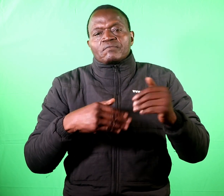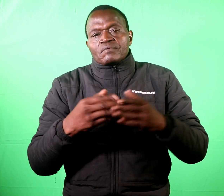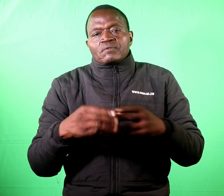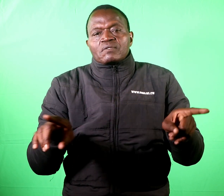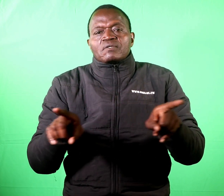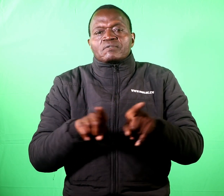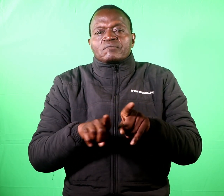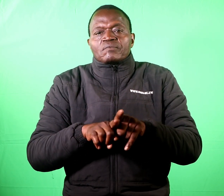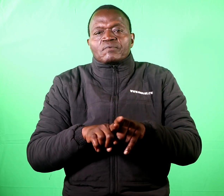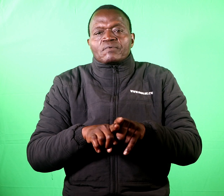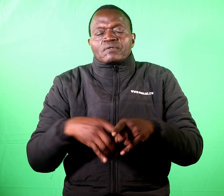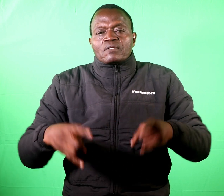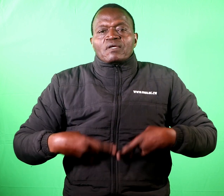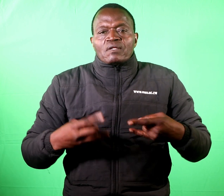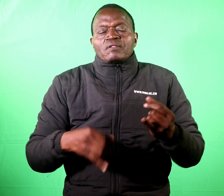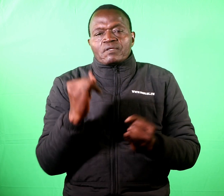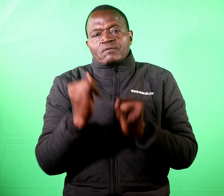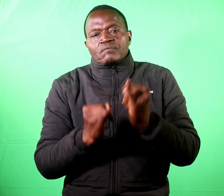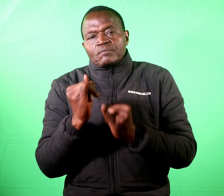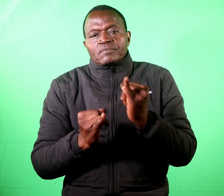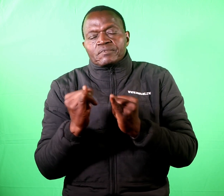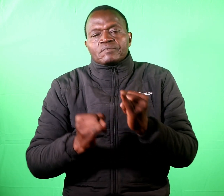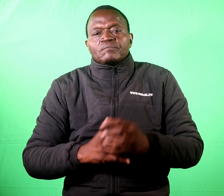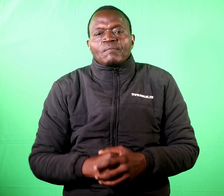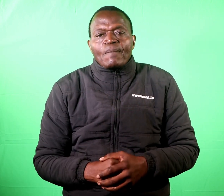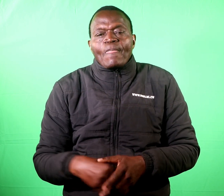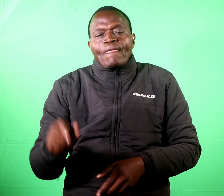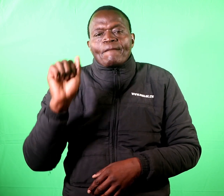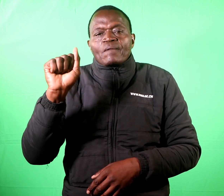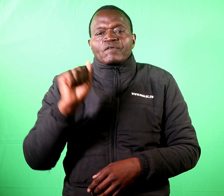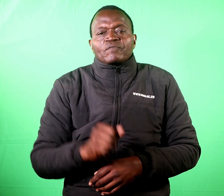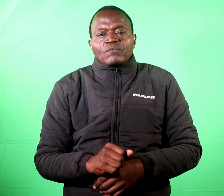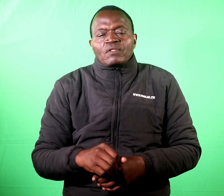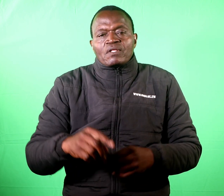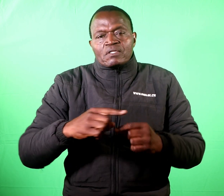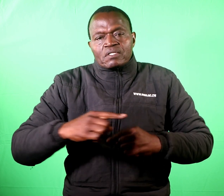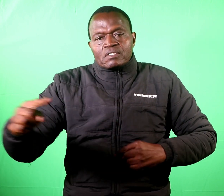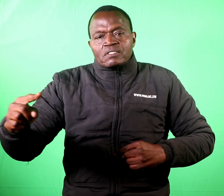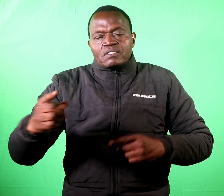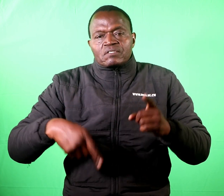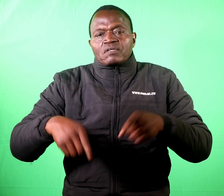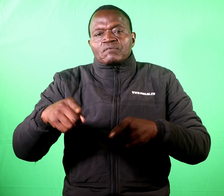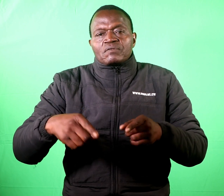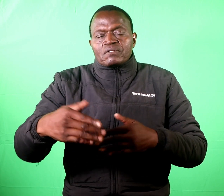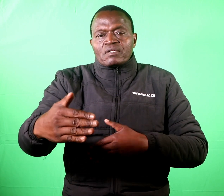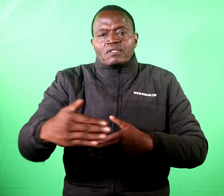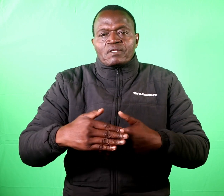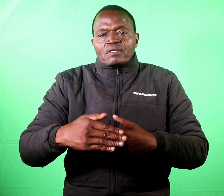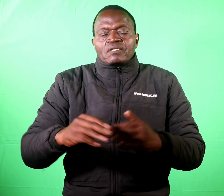as health information. A. Distance traveled to the nearest primary school.